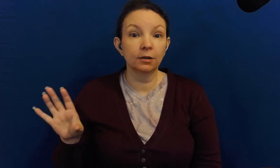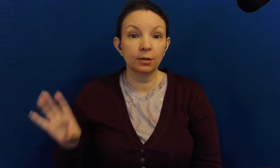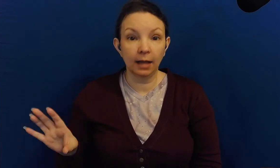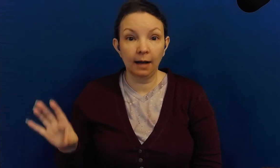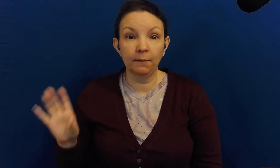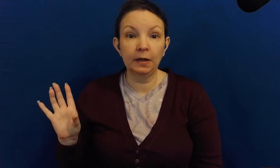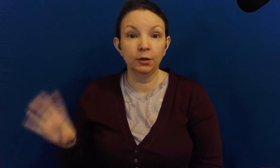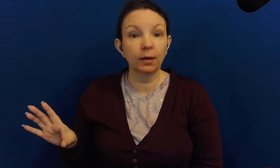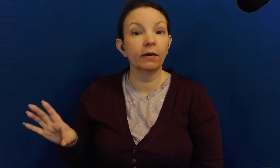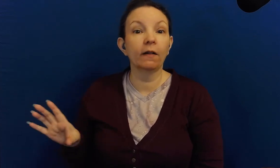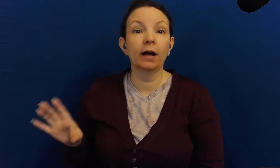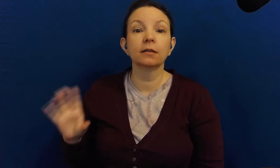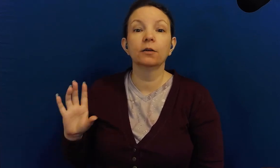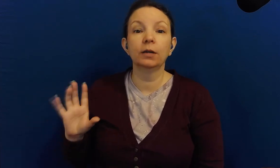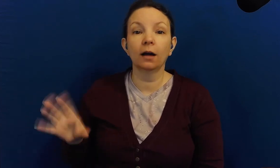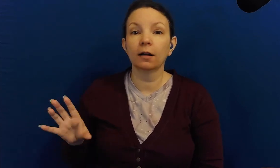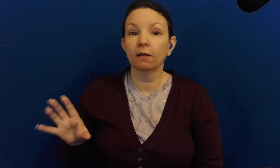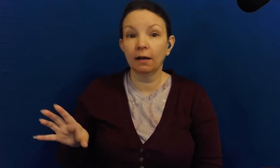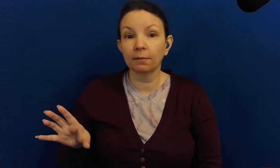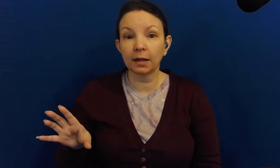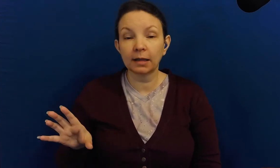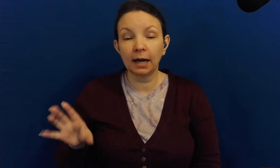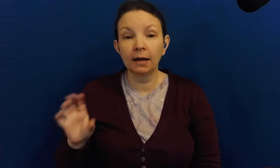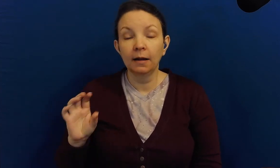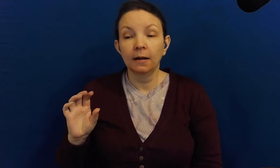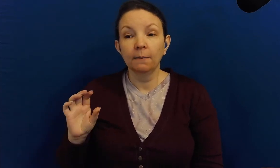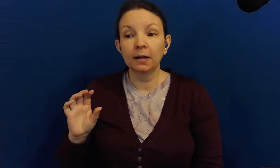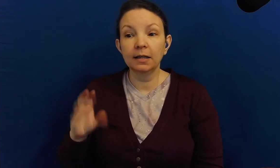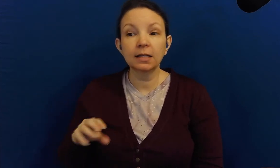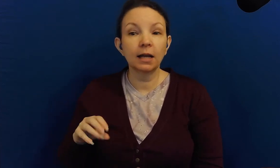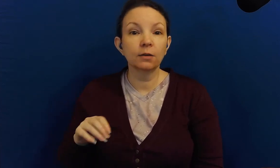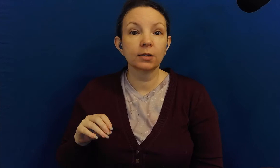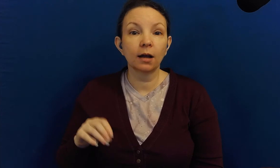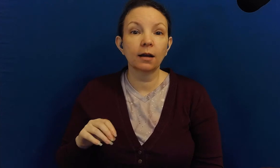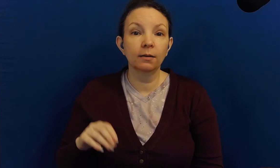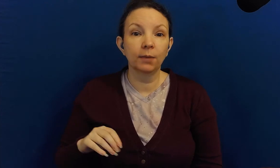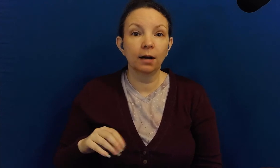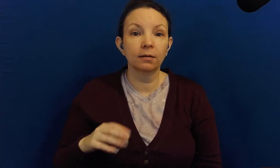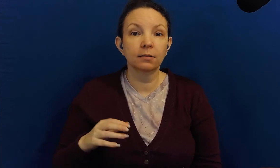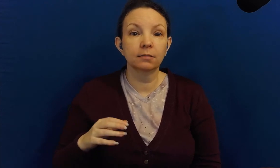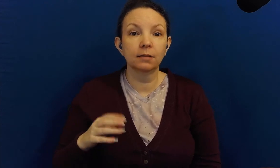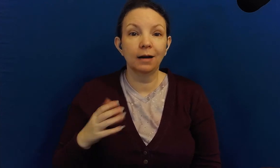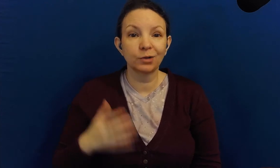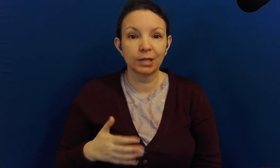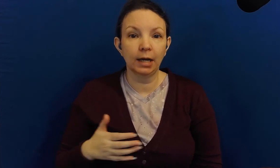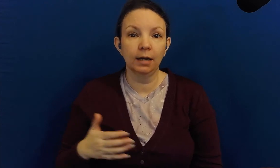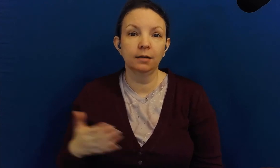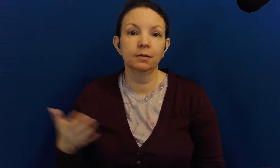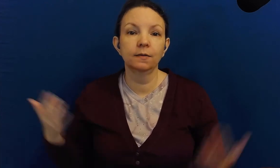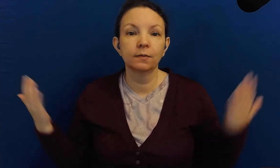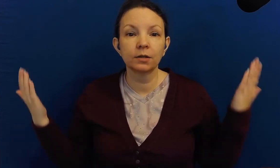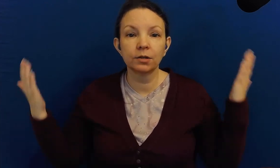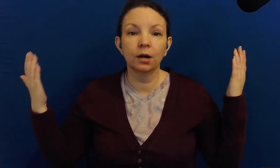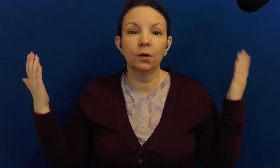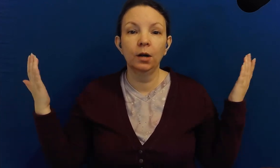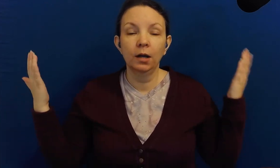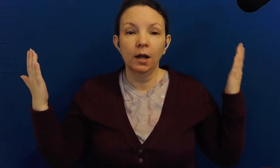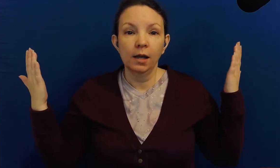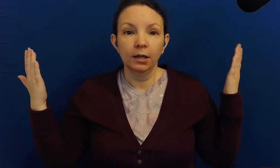that, but I do have a class that we talk a lot about that. But in this case, we're talking about outside. So you think